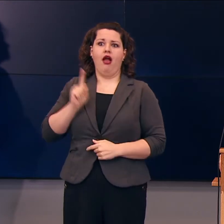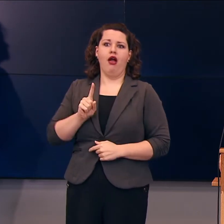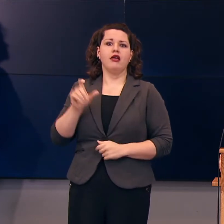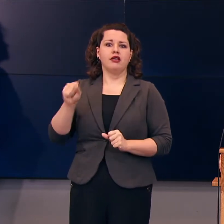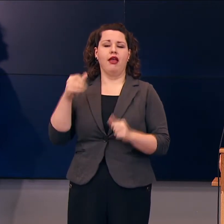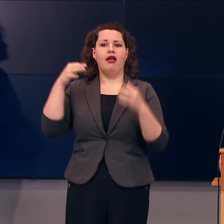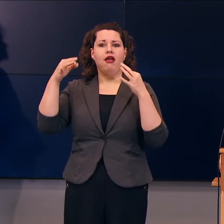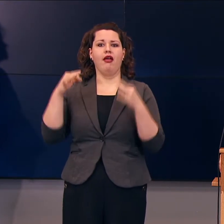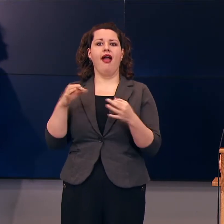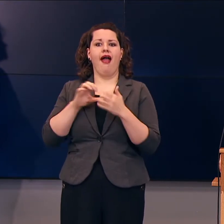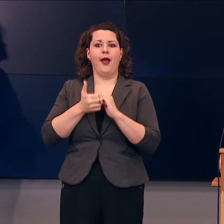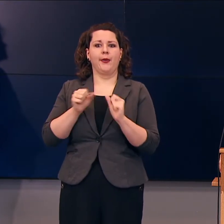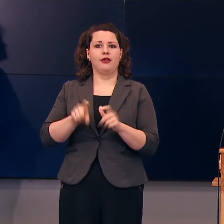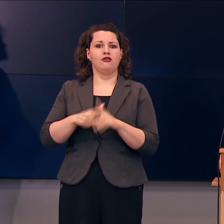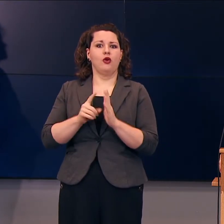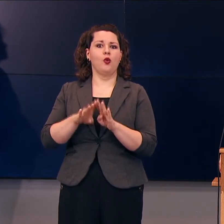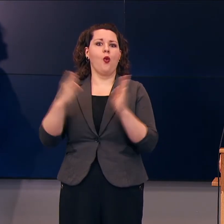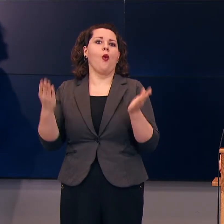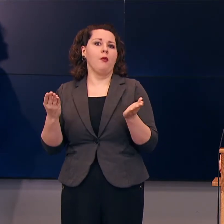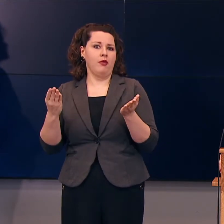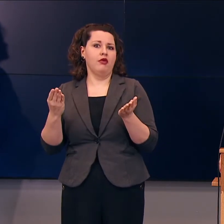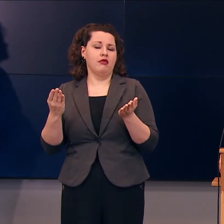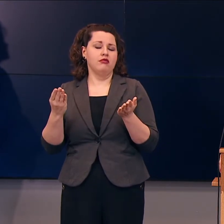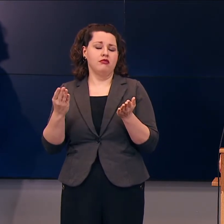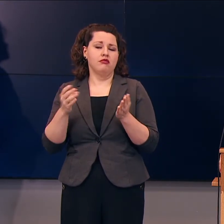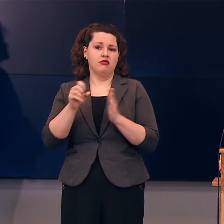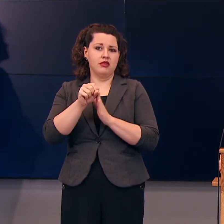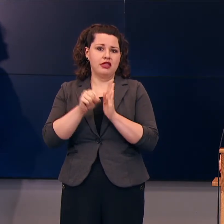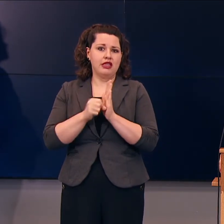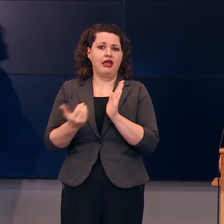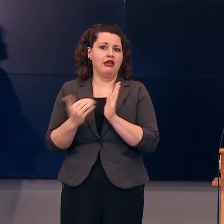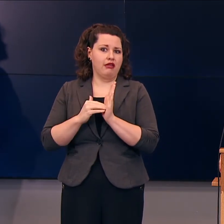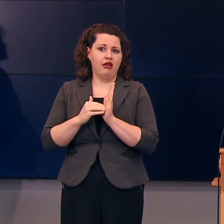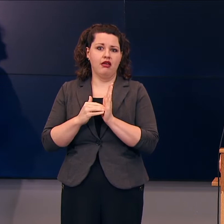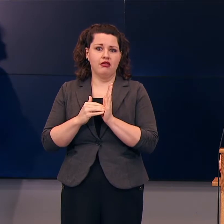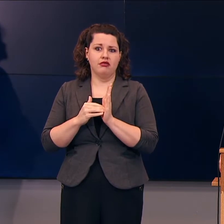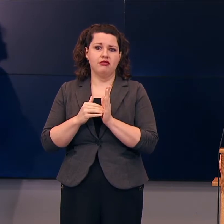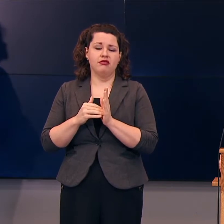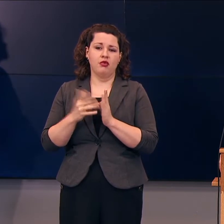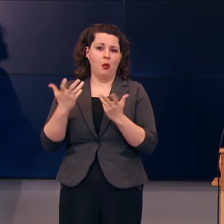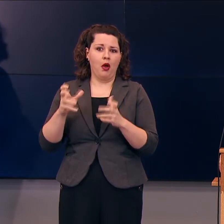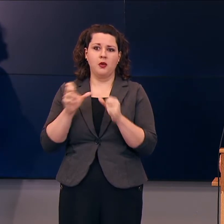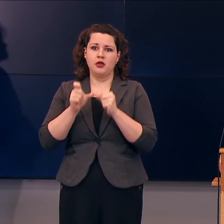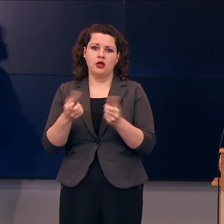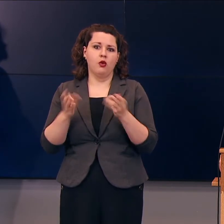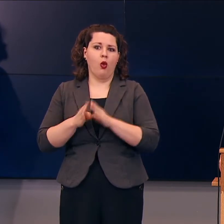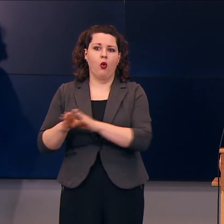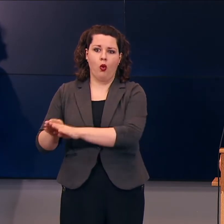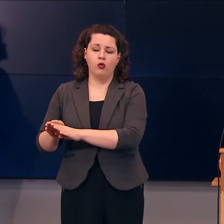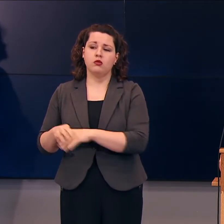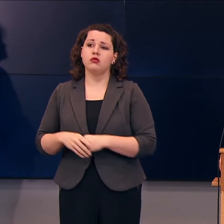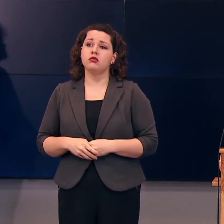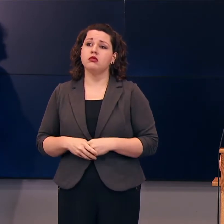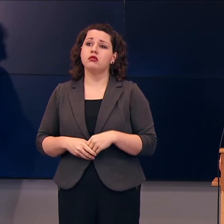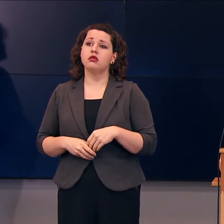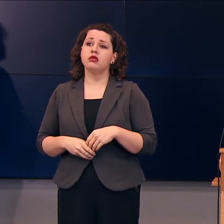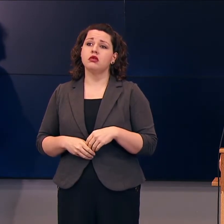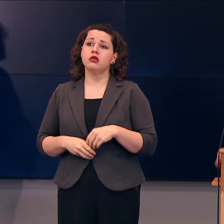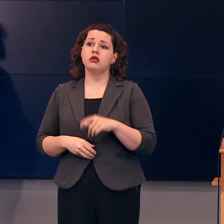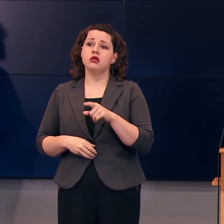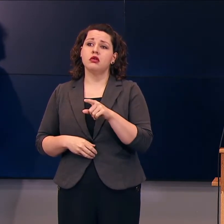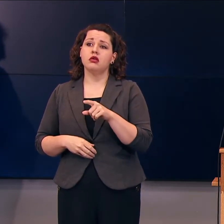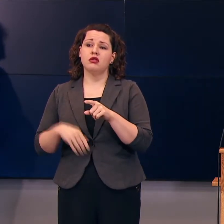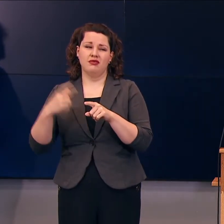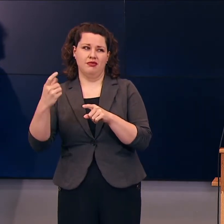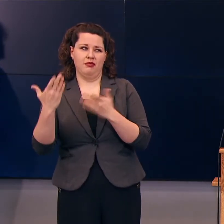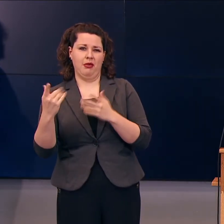conversation about how we start opening up this state instead of how we continue to close it down. Can we have, this might be